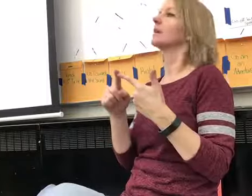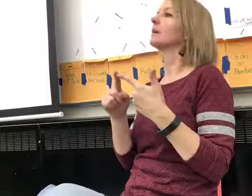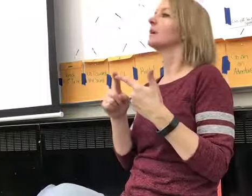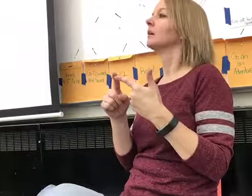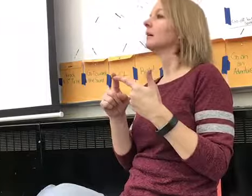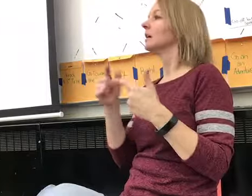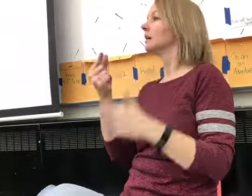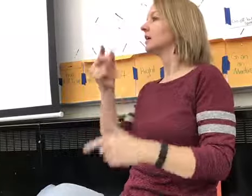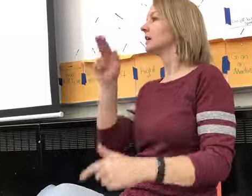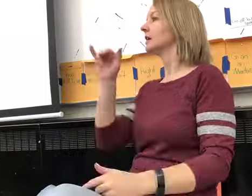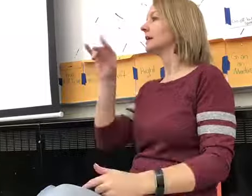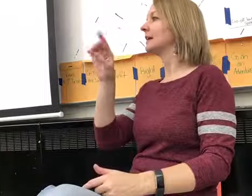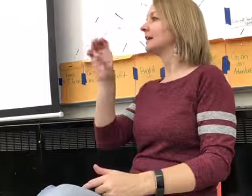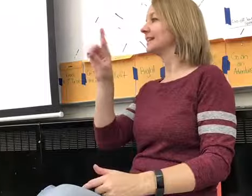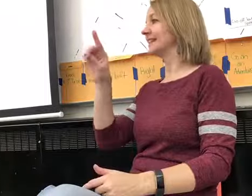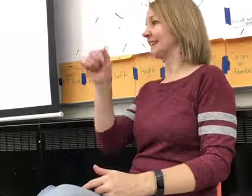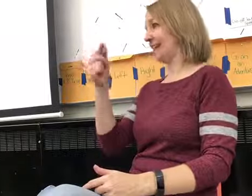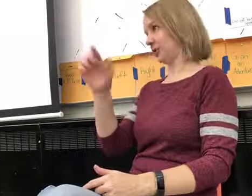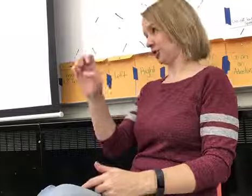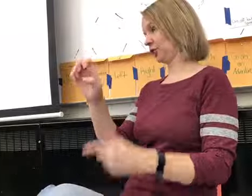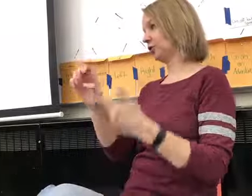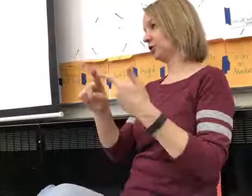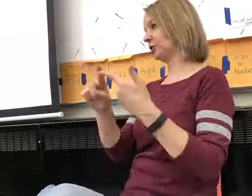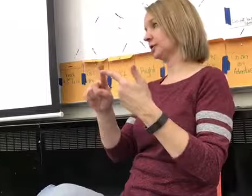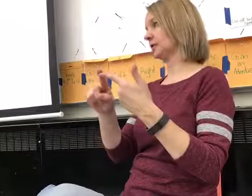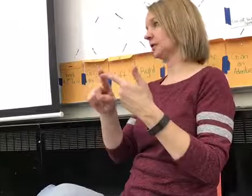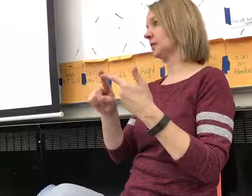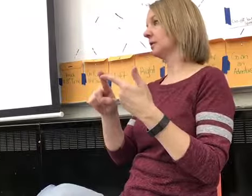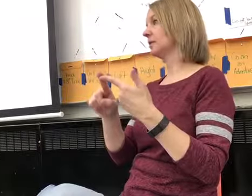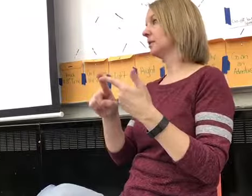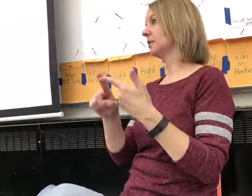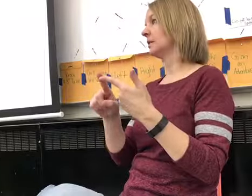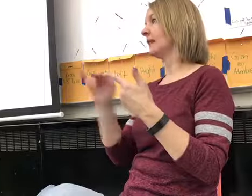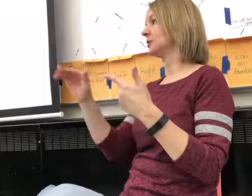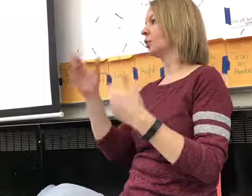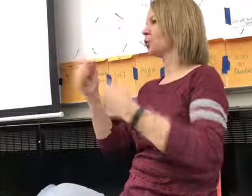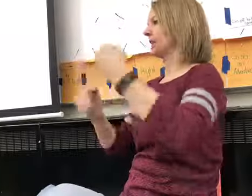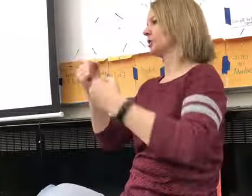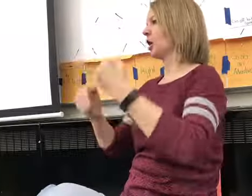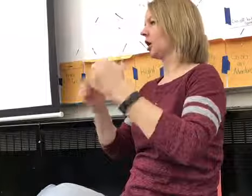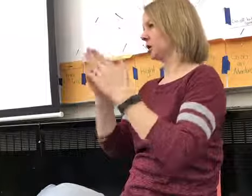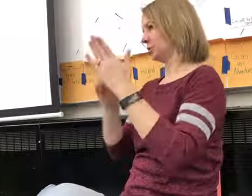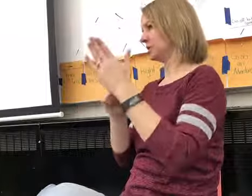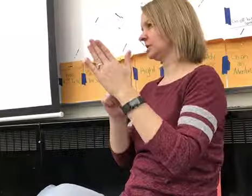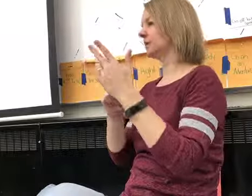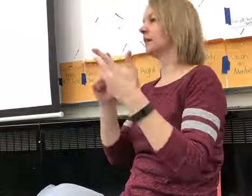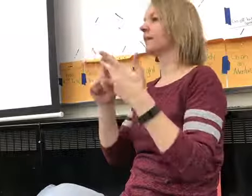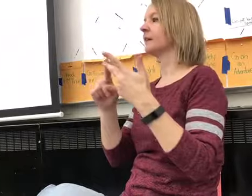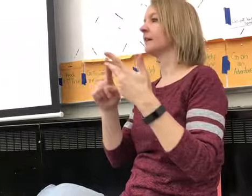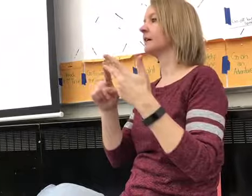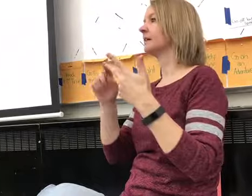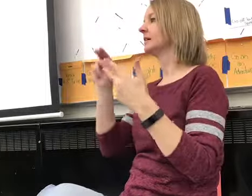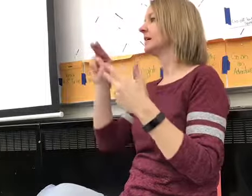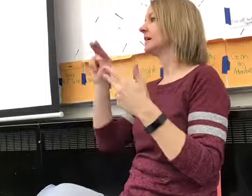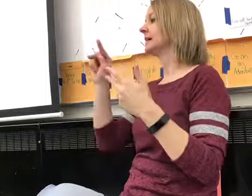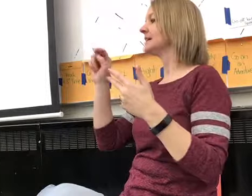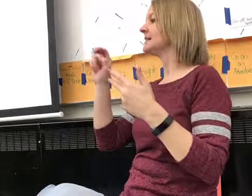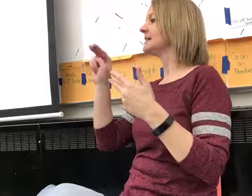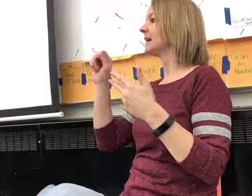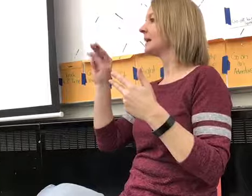Gilded Age, which is your race car notes. And then you need to know tenements and up. Tenements